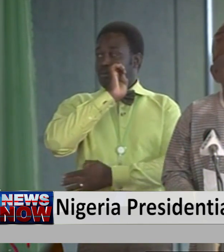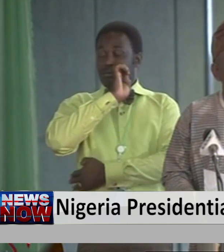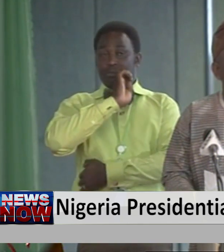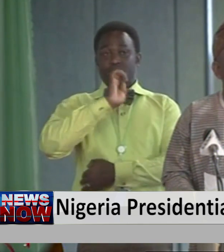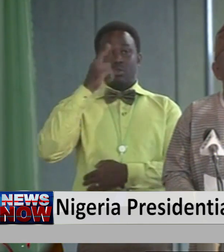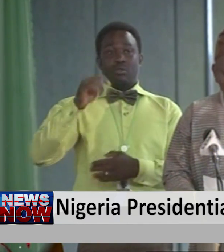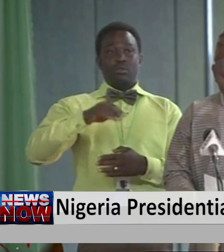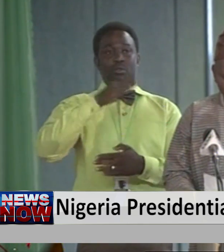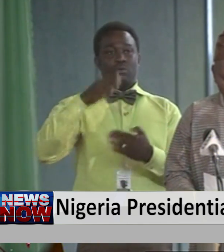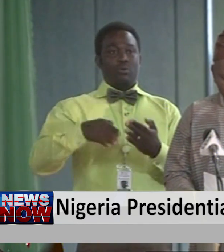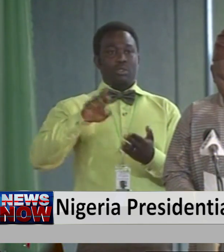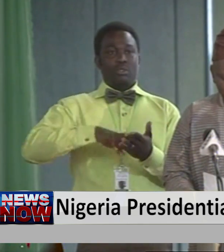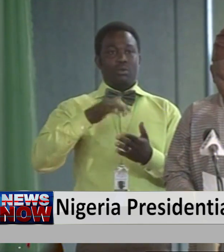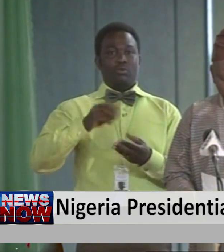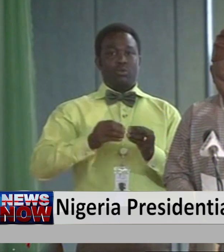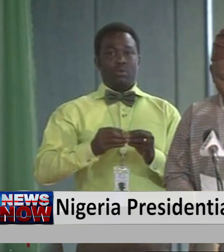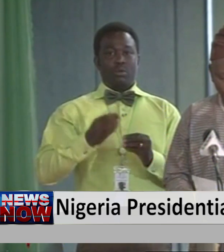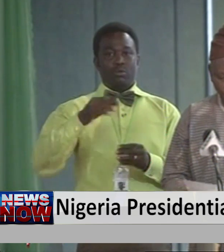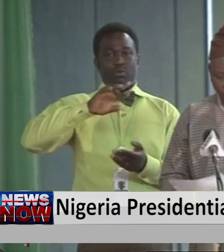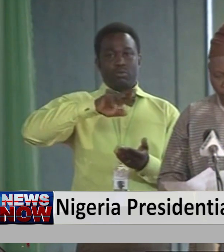The total registered number of voters